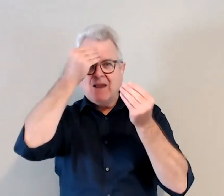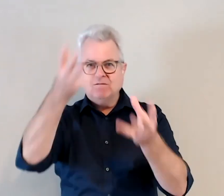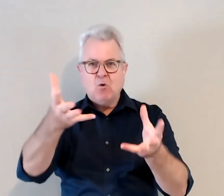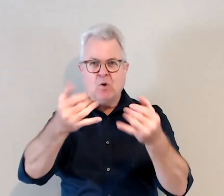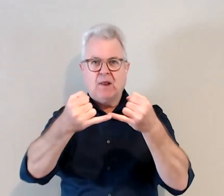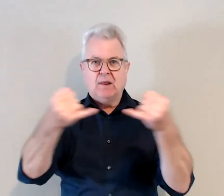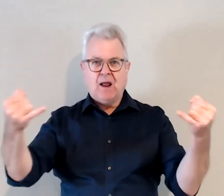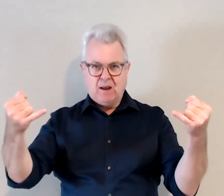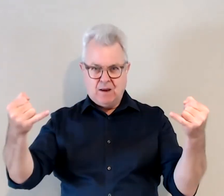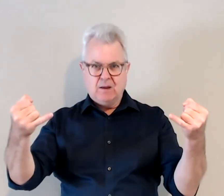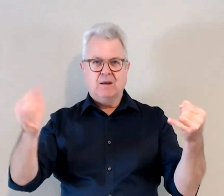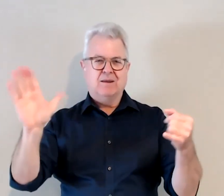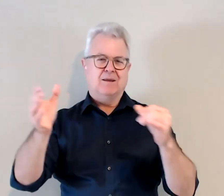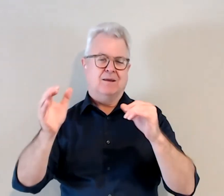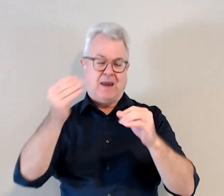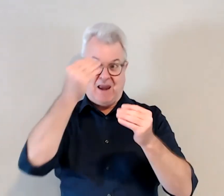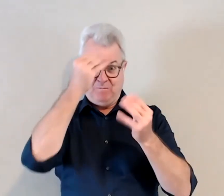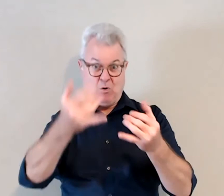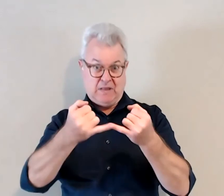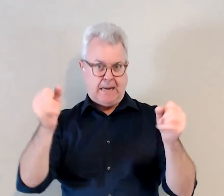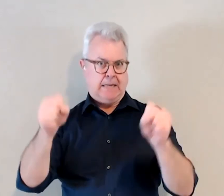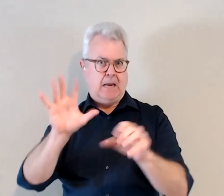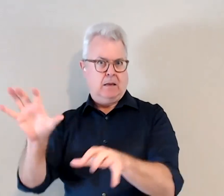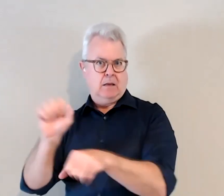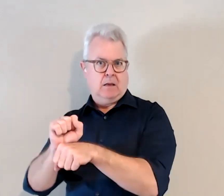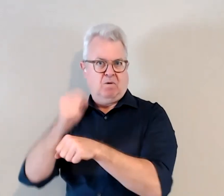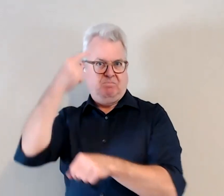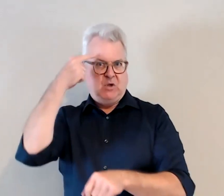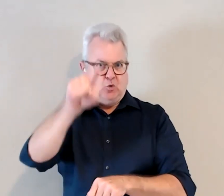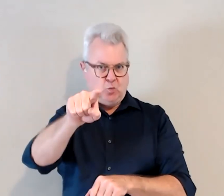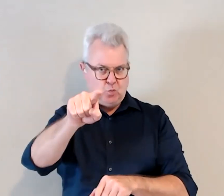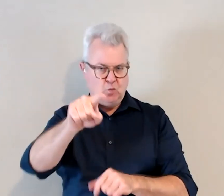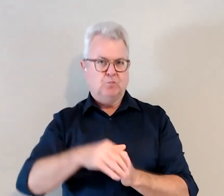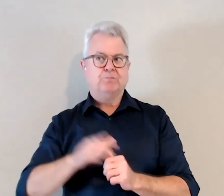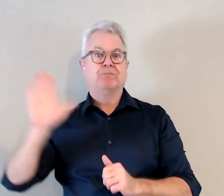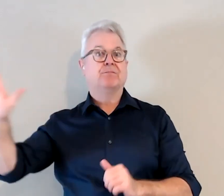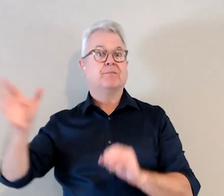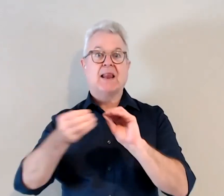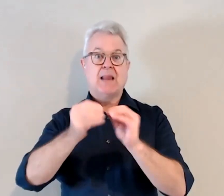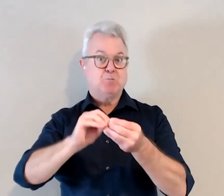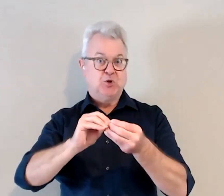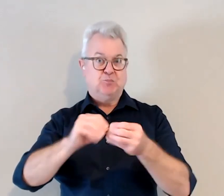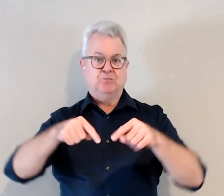directly, because they have an information hotline where they can basically have a help desk where someone can answer your questions, and they can make